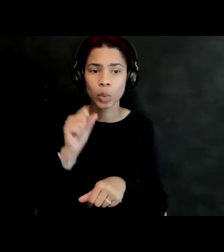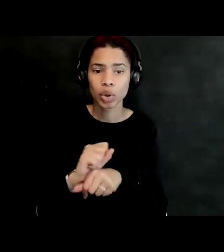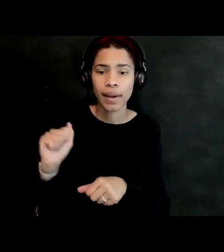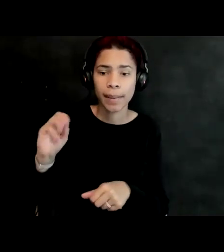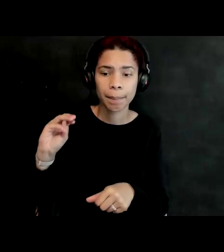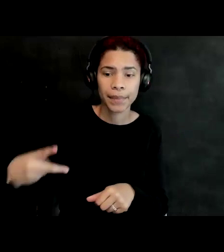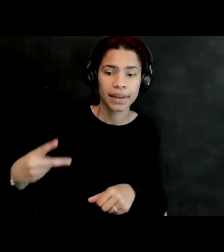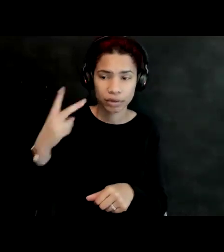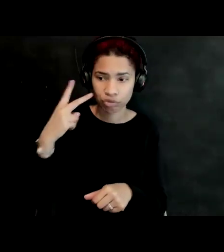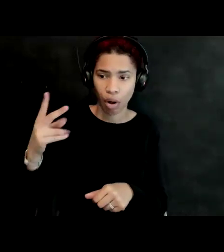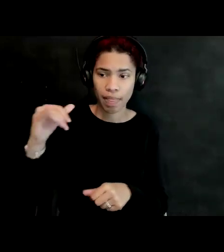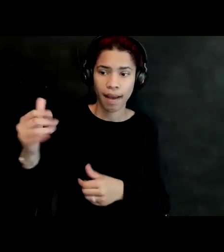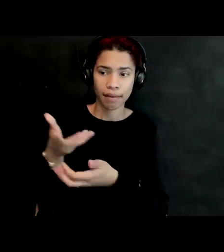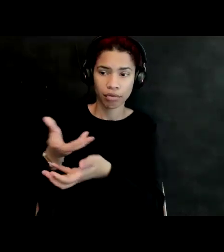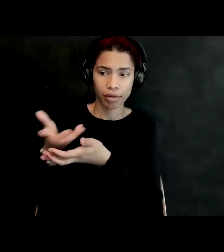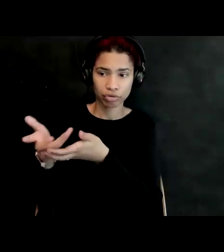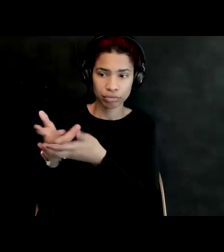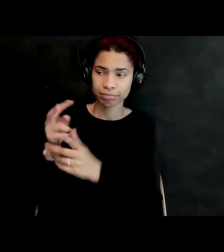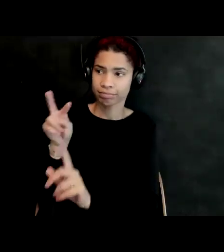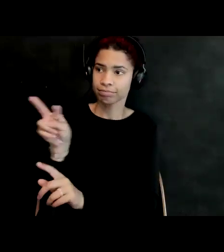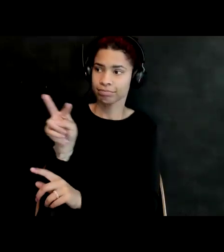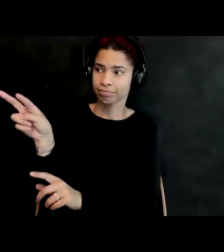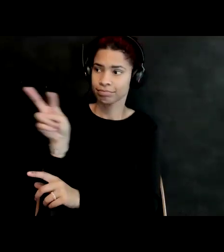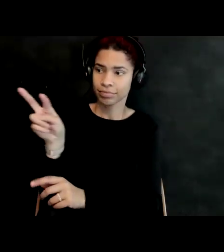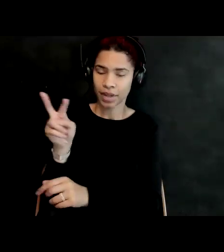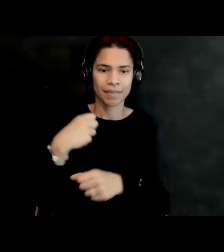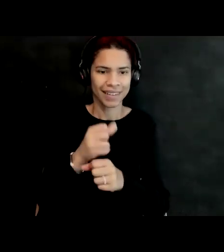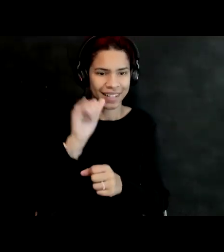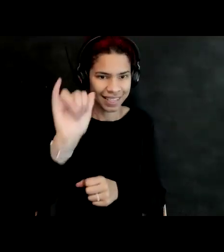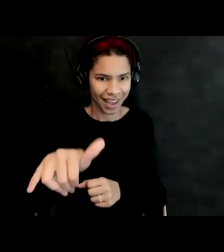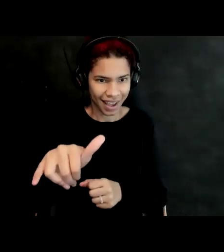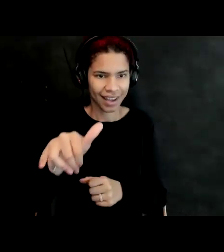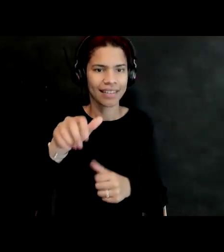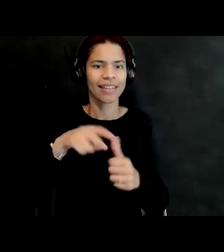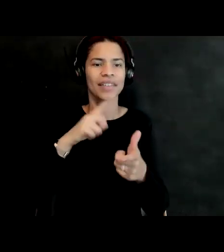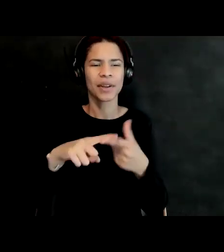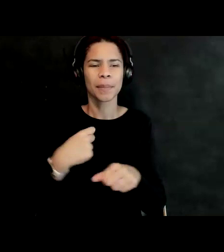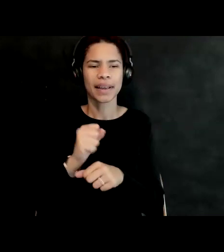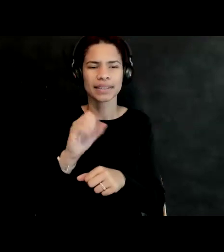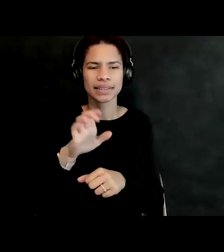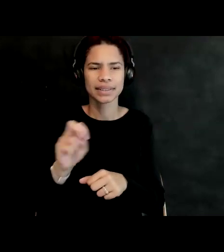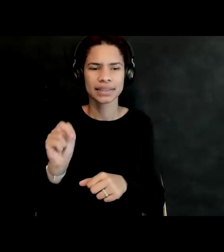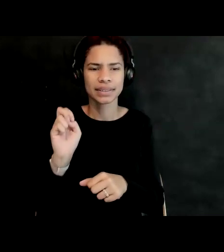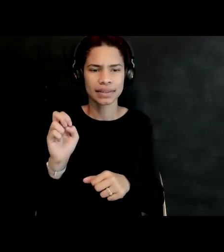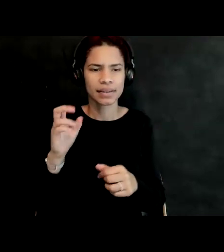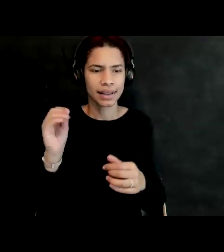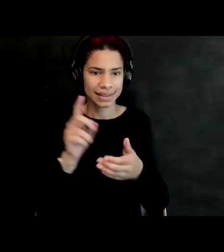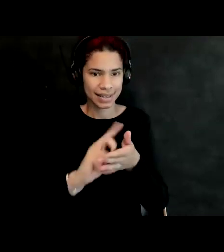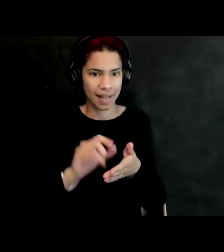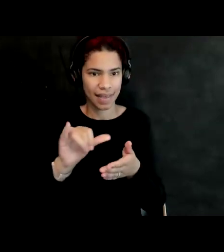the interaction. You create that situation, and then you create a scene from that. And then you could design the scene. You could even create